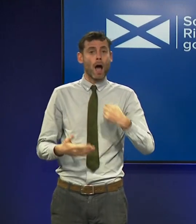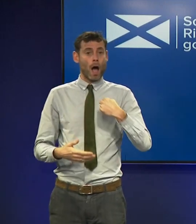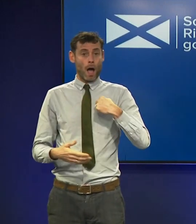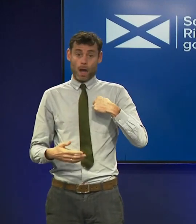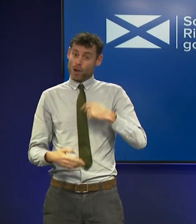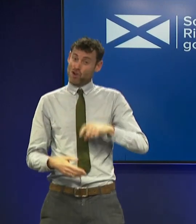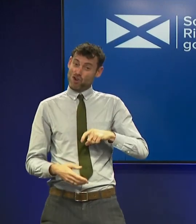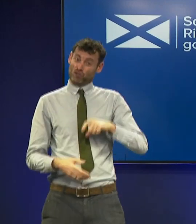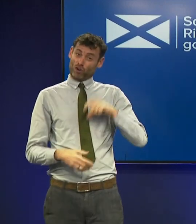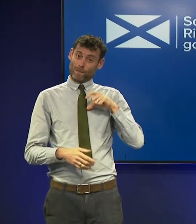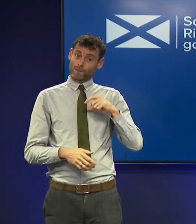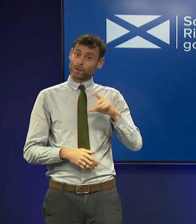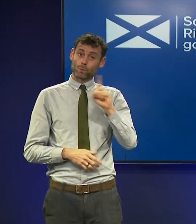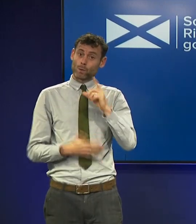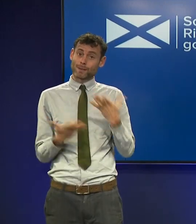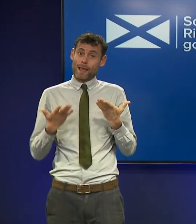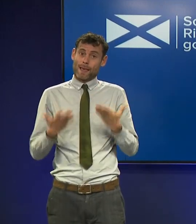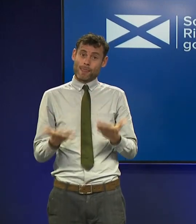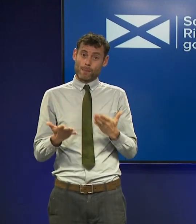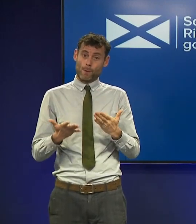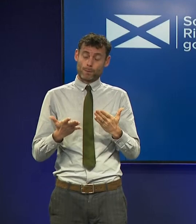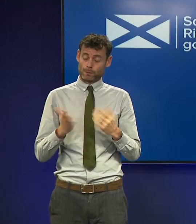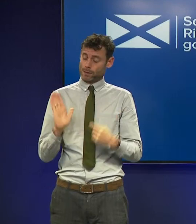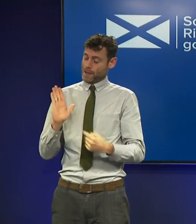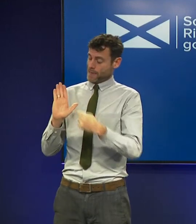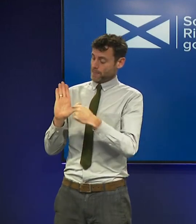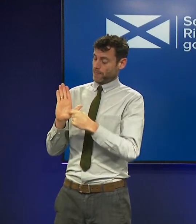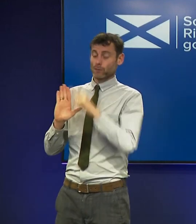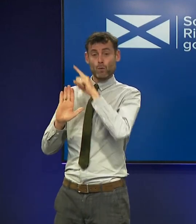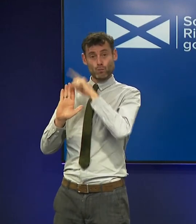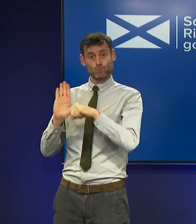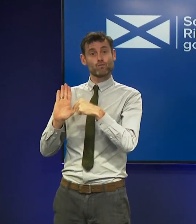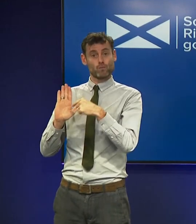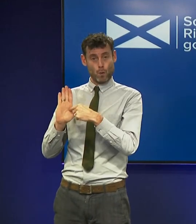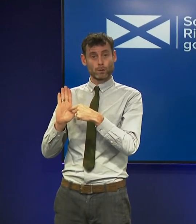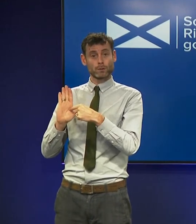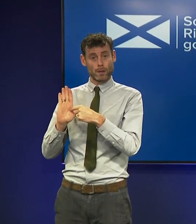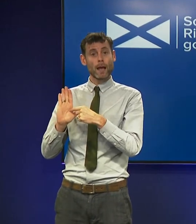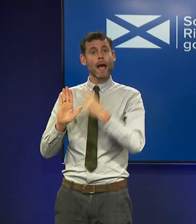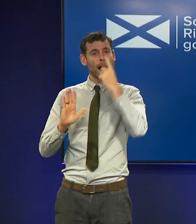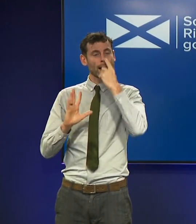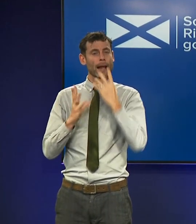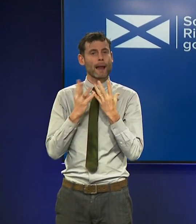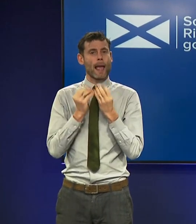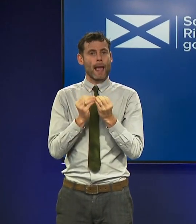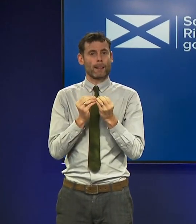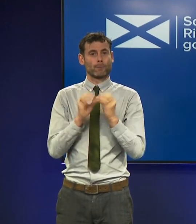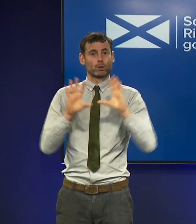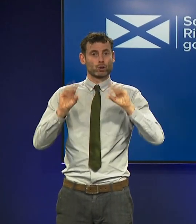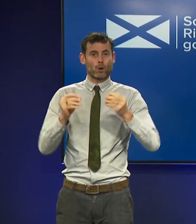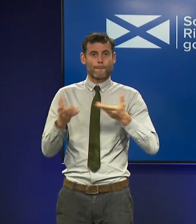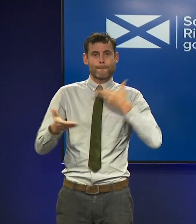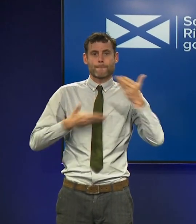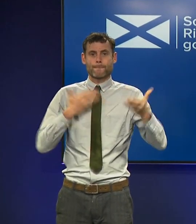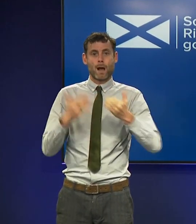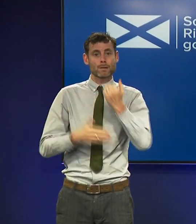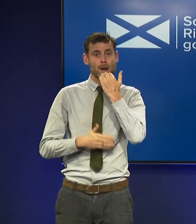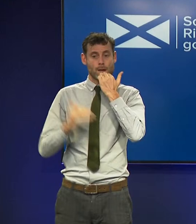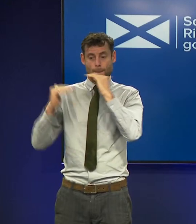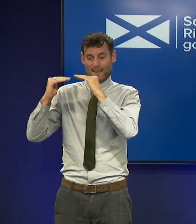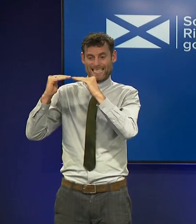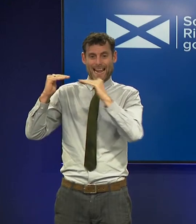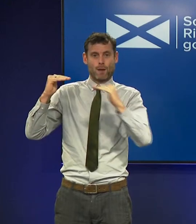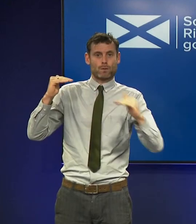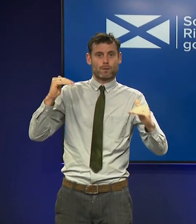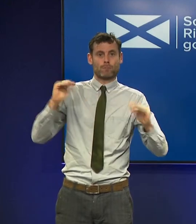I'm confident that the measures we're asking everybody to comply with right now have a downward push on transmission. We